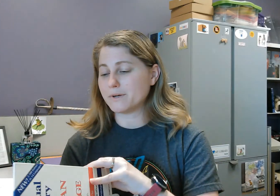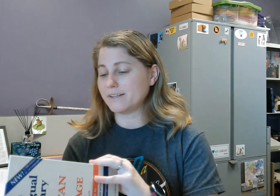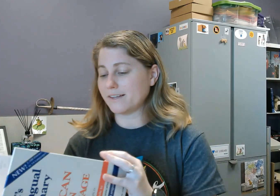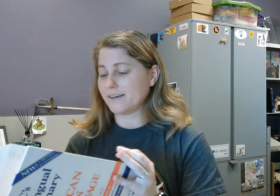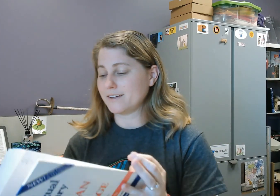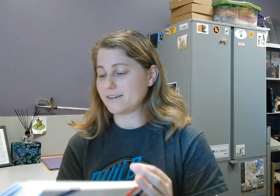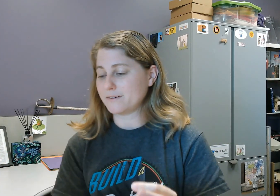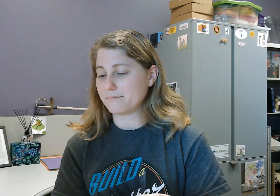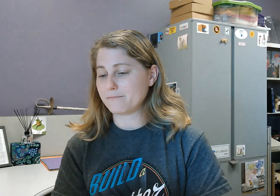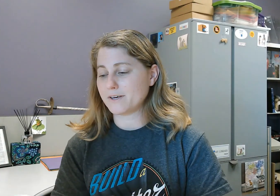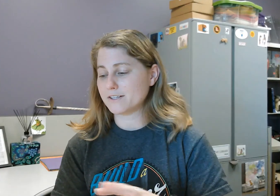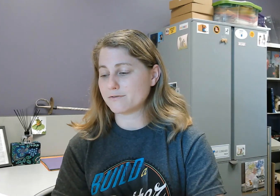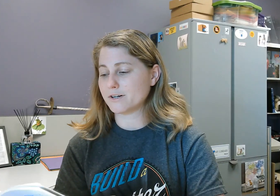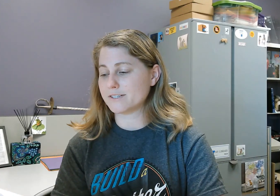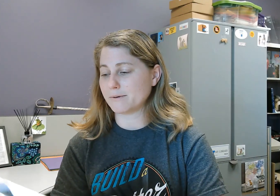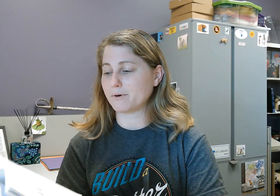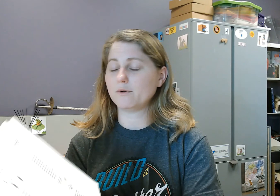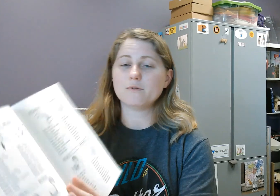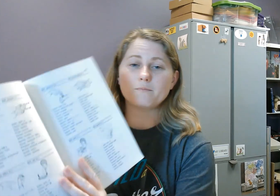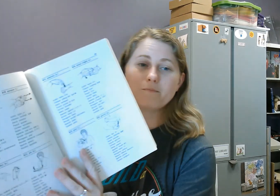really like because, for example,